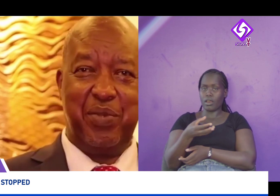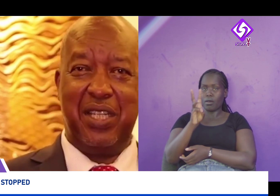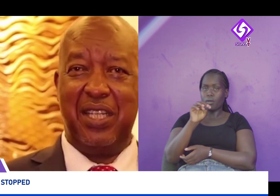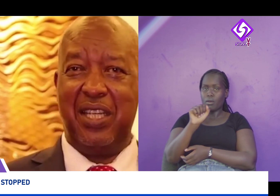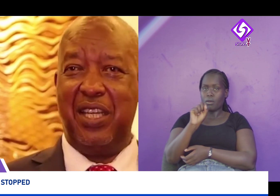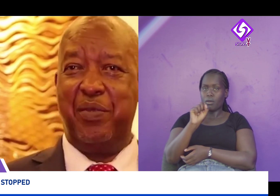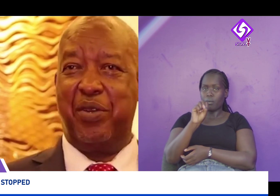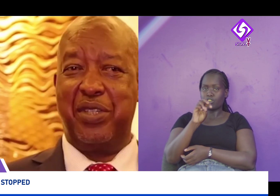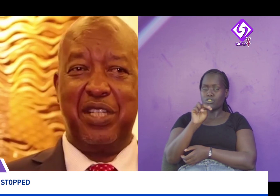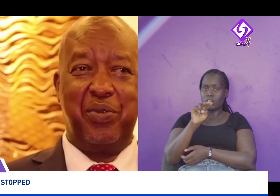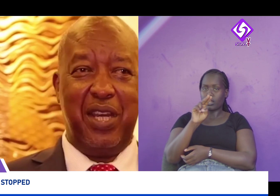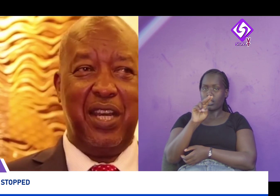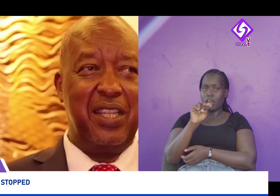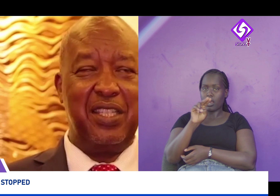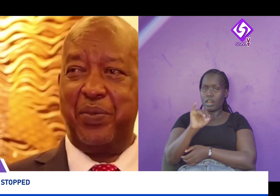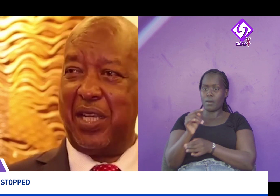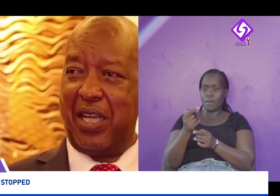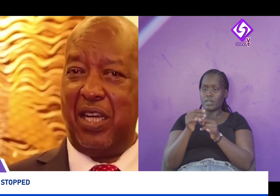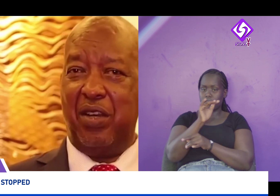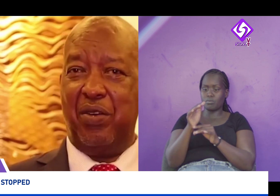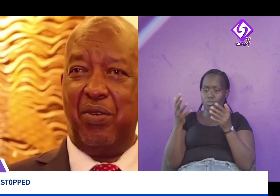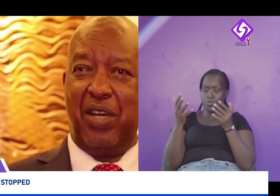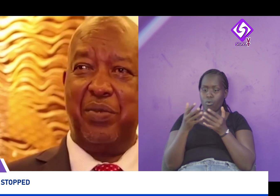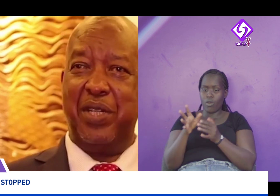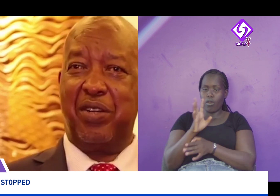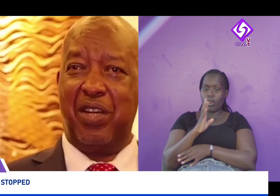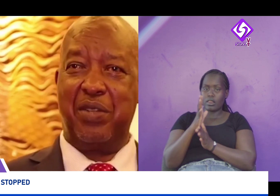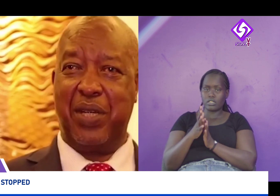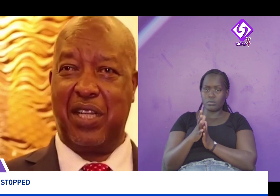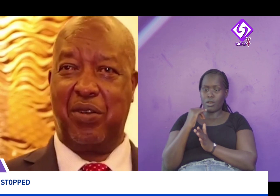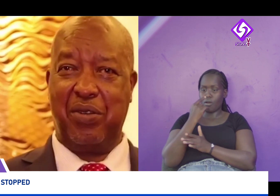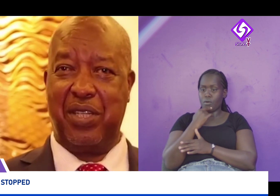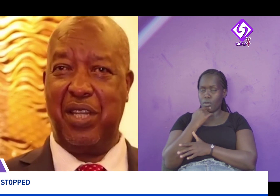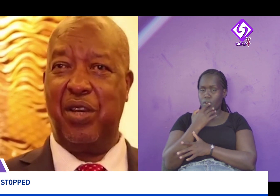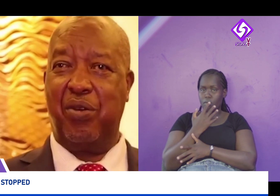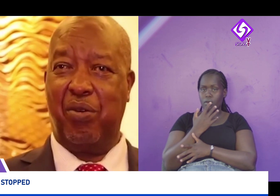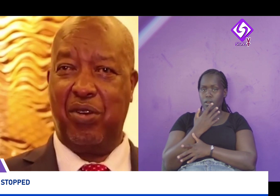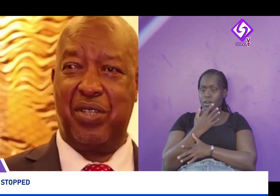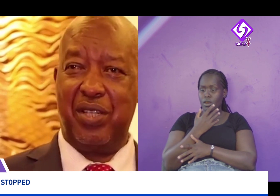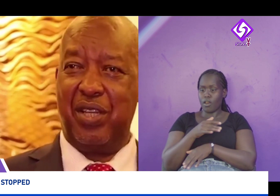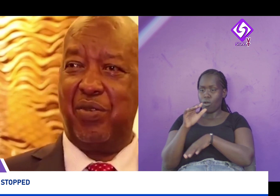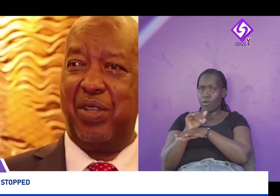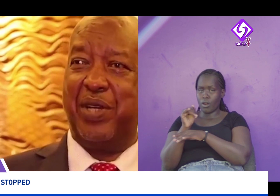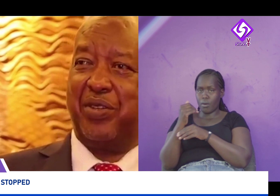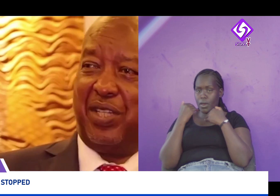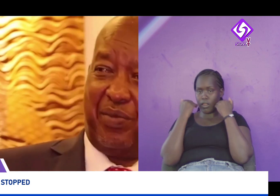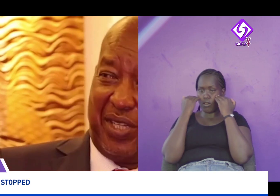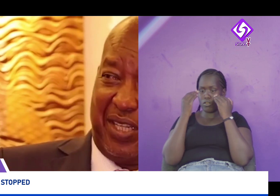assembly, because that's where the speaker, who had been recognized by the court, was with the majority